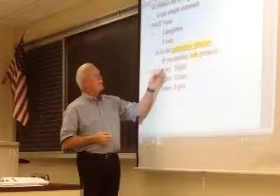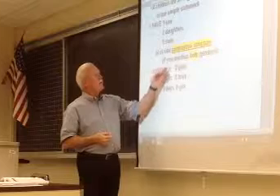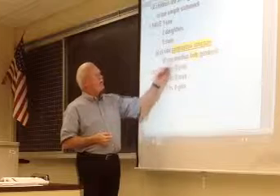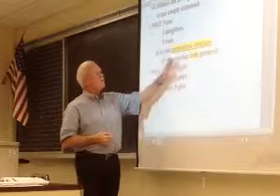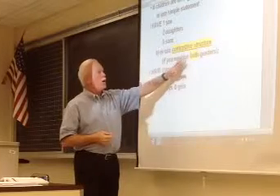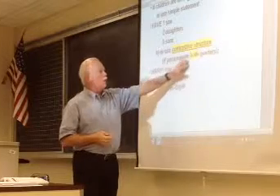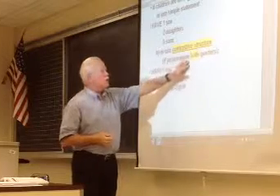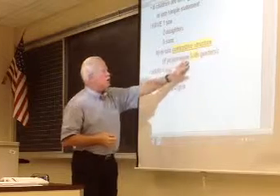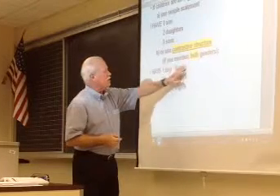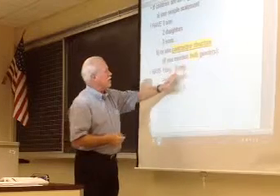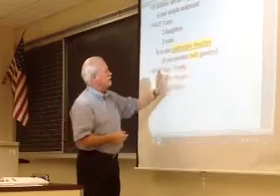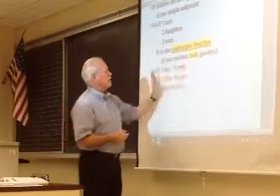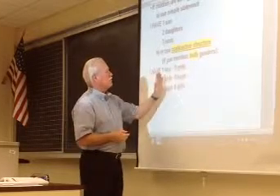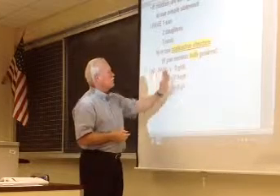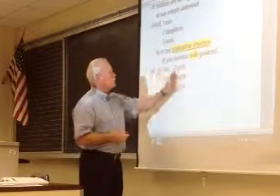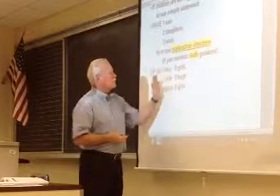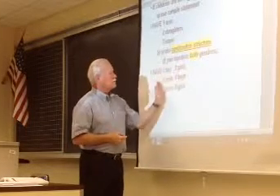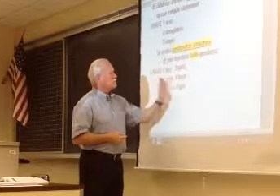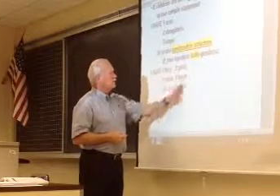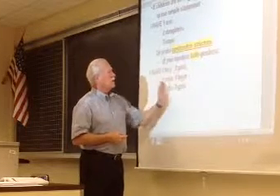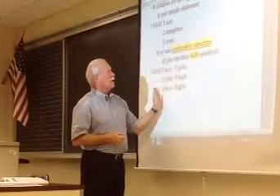if you have both genders, then you split them up.